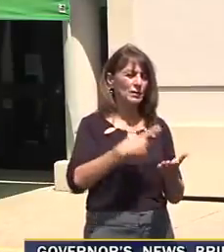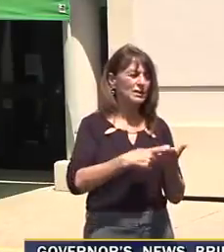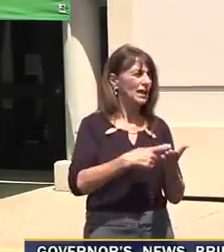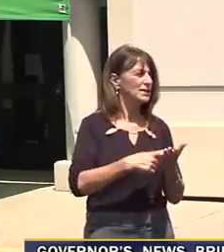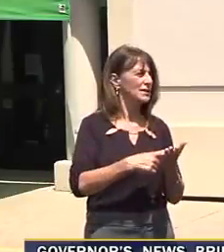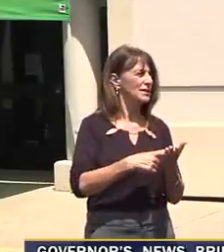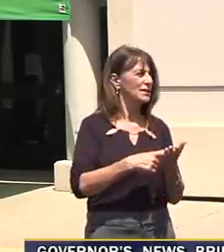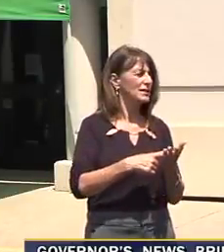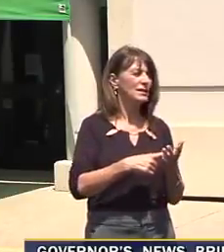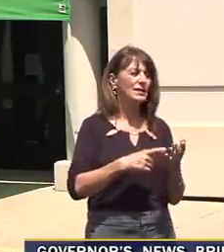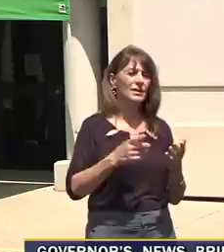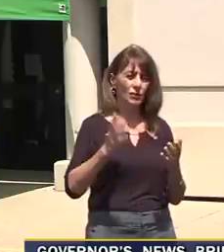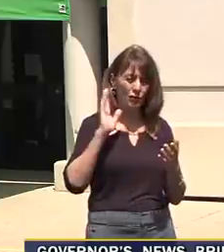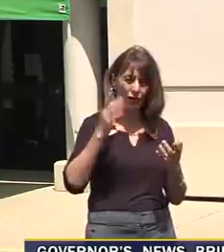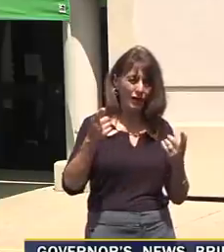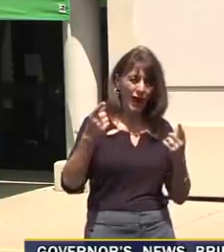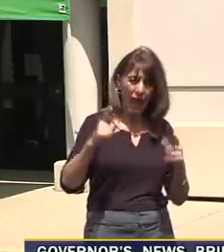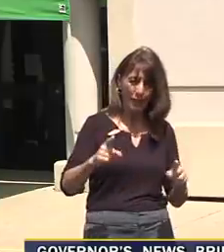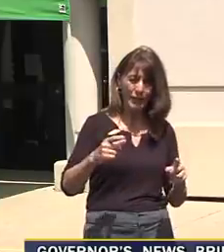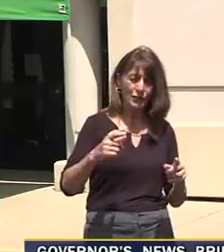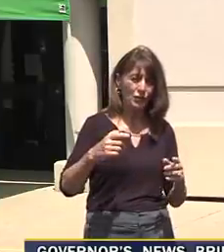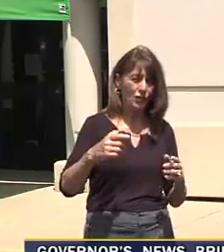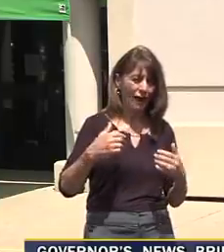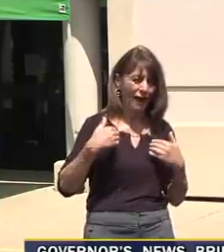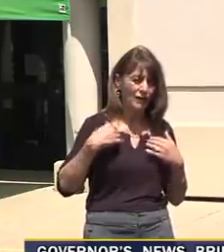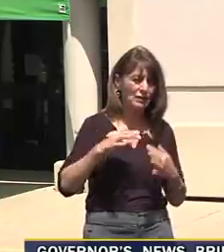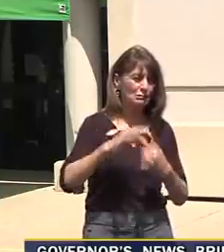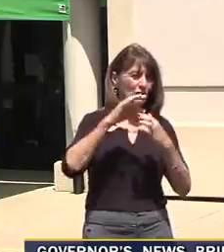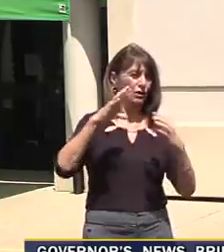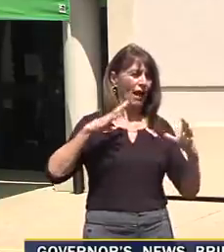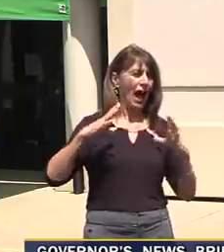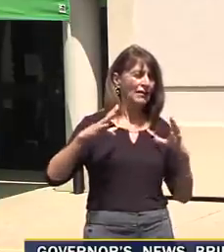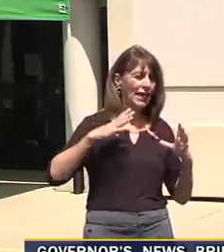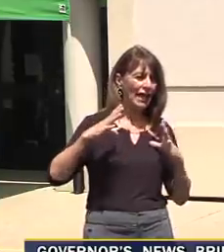What are the prospects of that happening, or what are the considerations